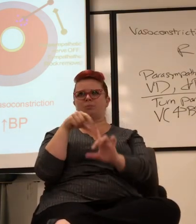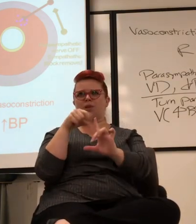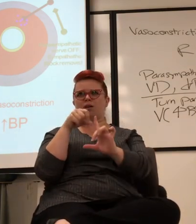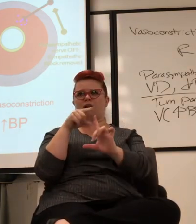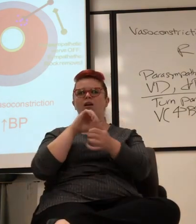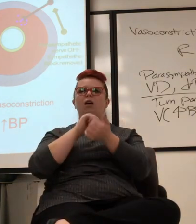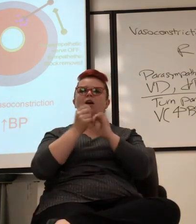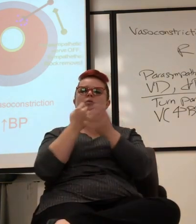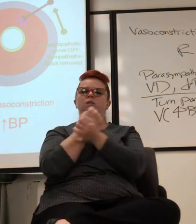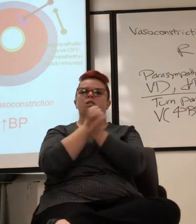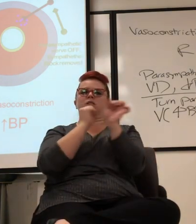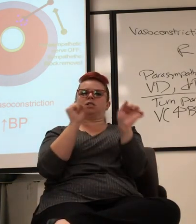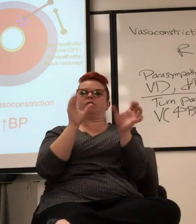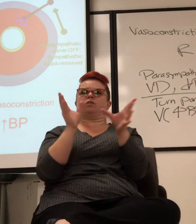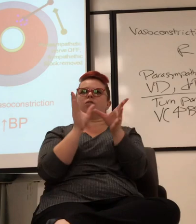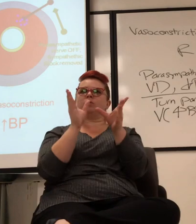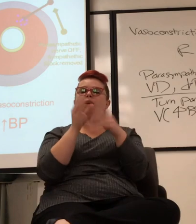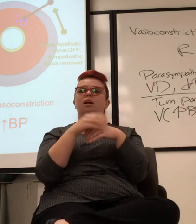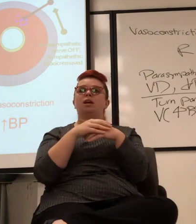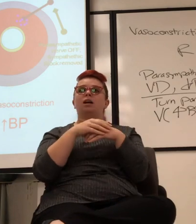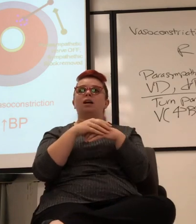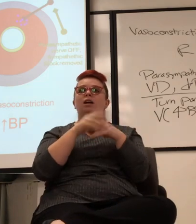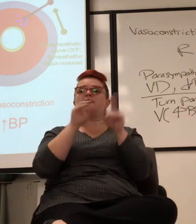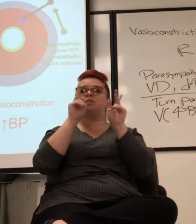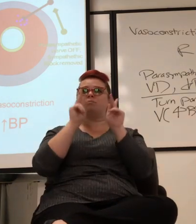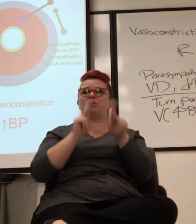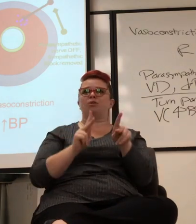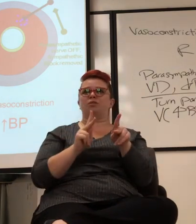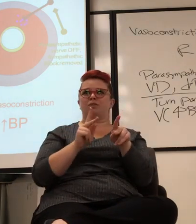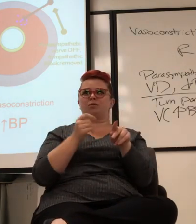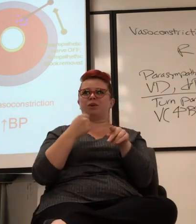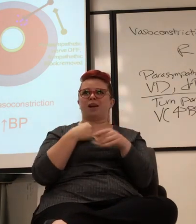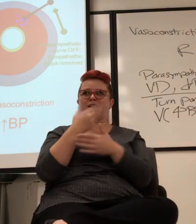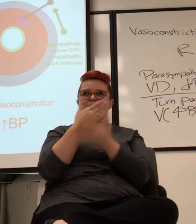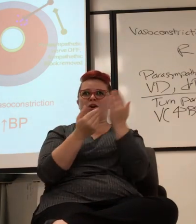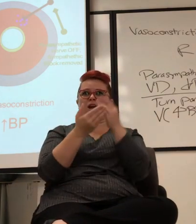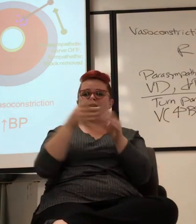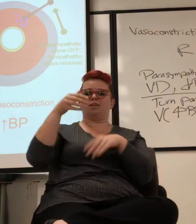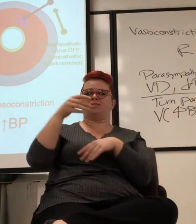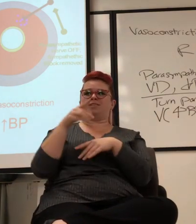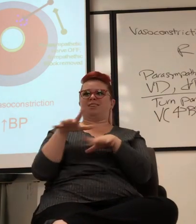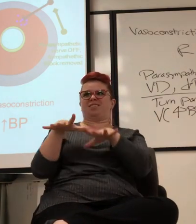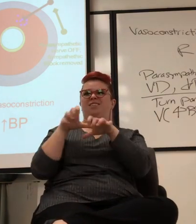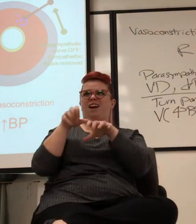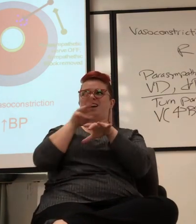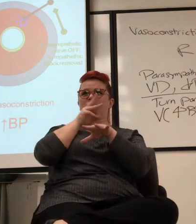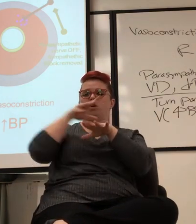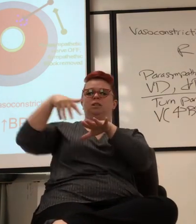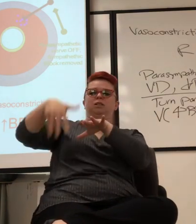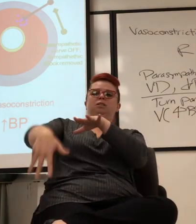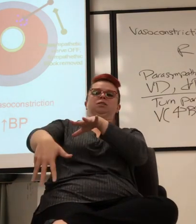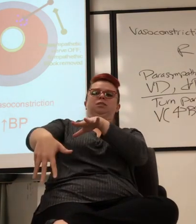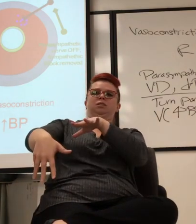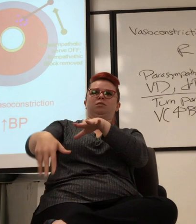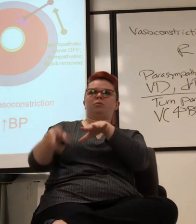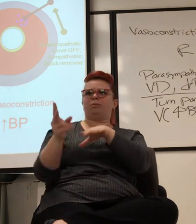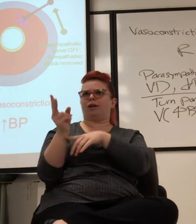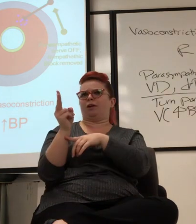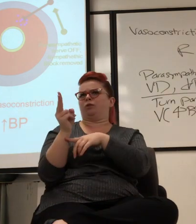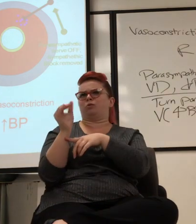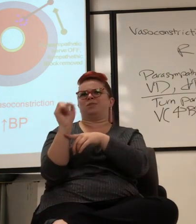the subject will immerse their hand in the slushy ice water. And that sounds refreshing, maybe for like